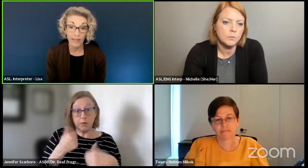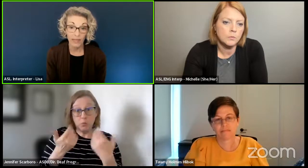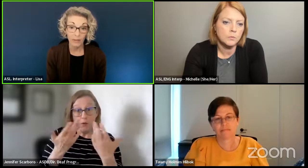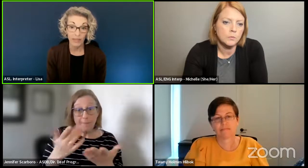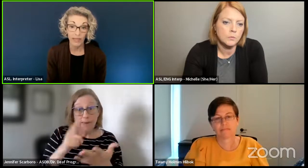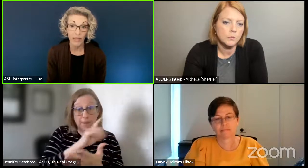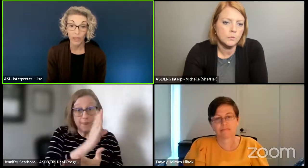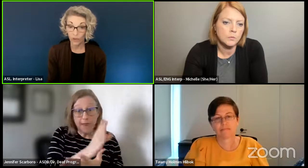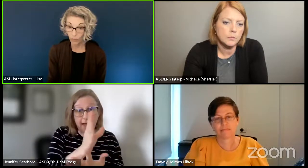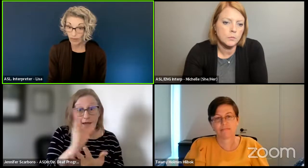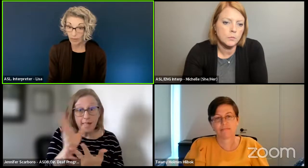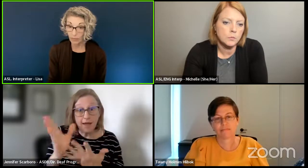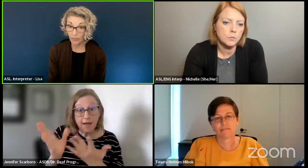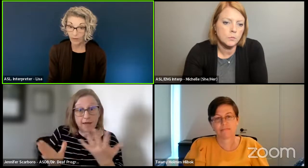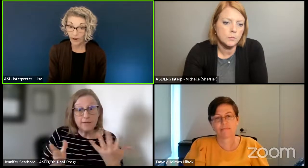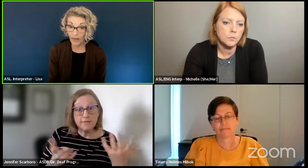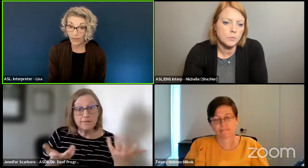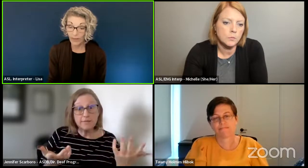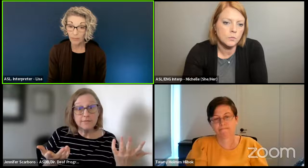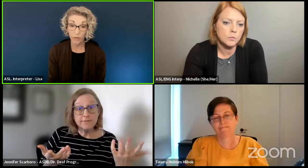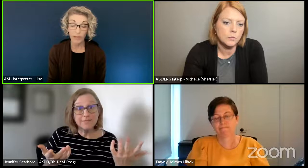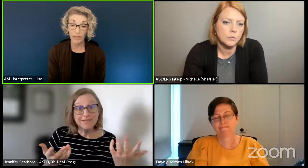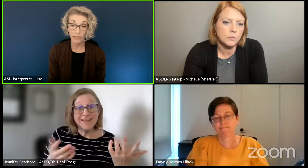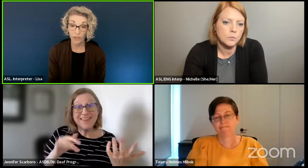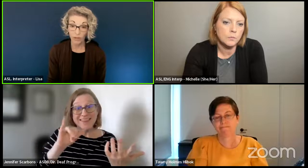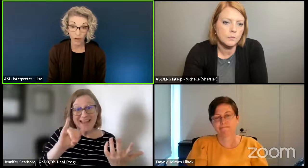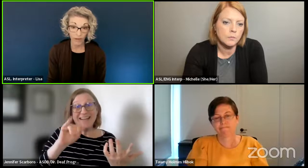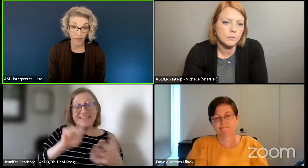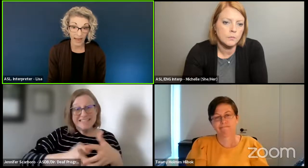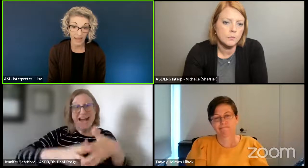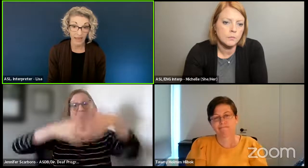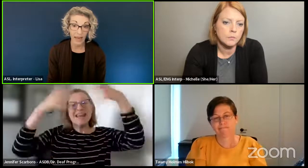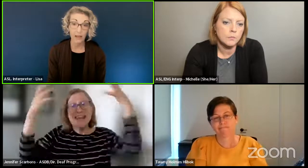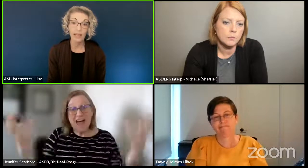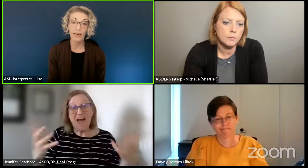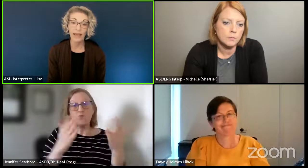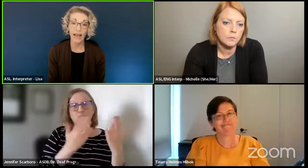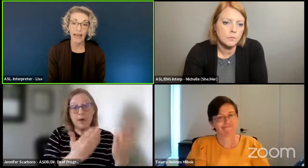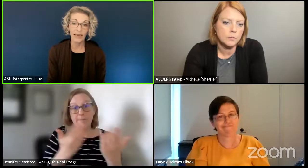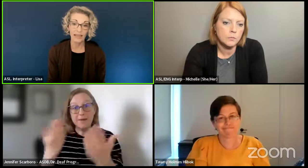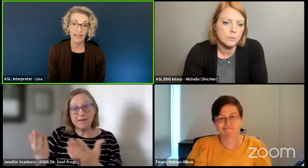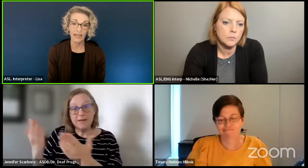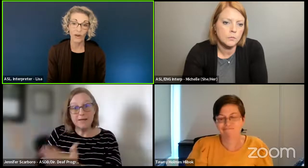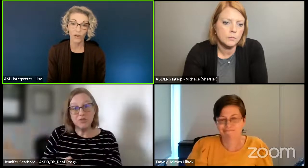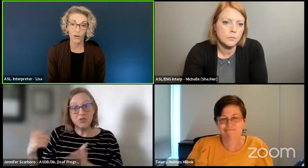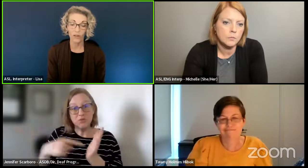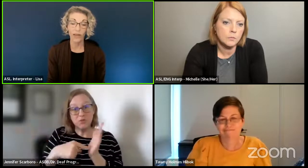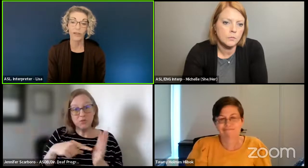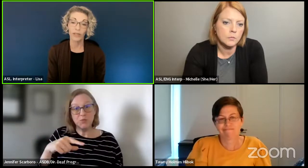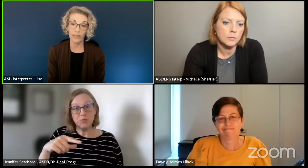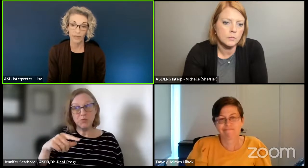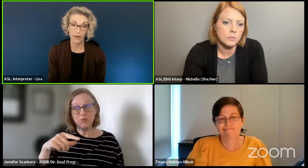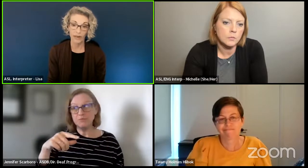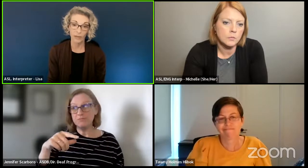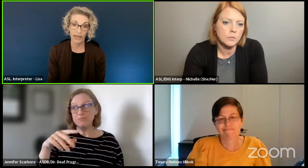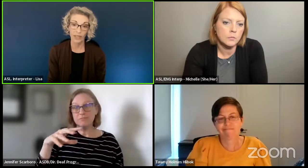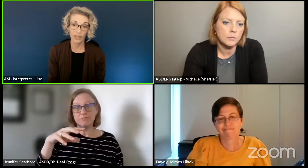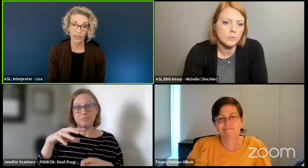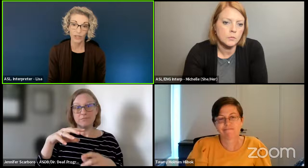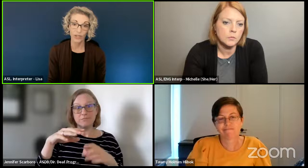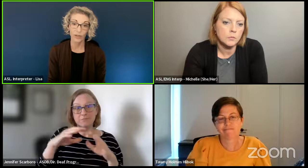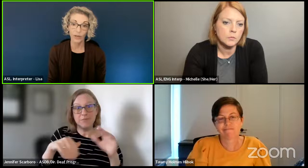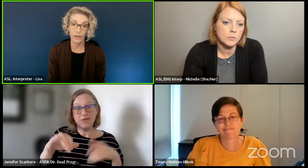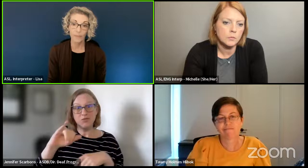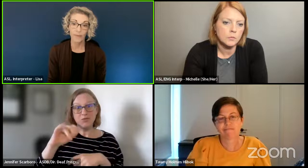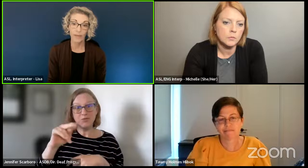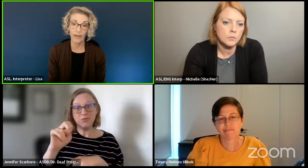provide the assessments? Do we provide them? Do we do all of that? I mean, that is a whole nother list of